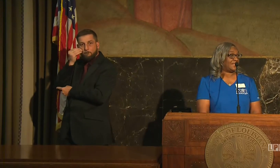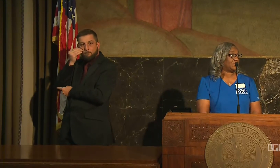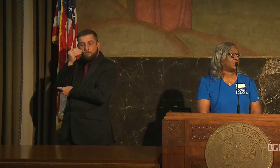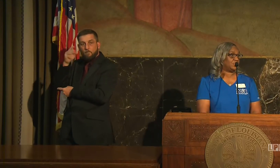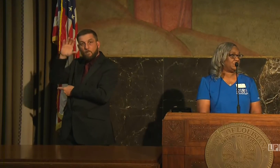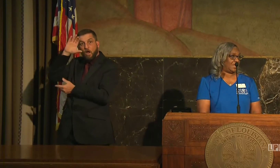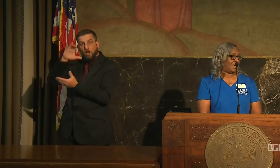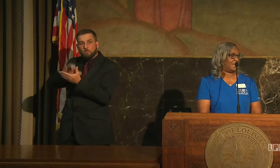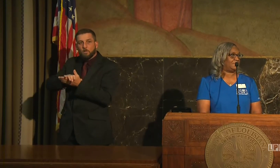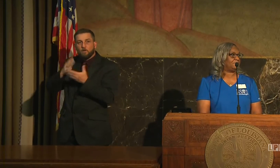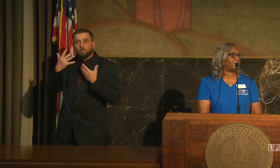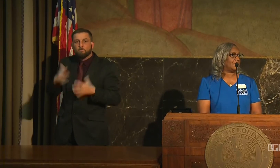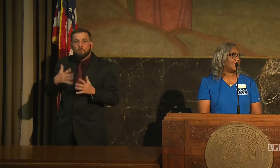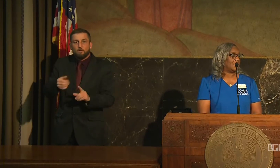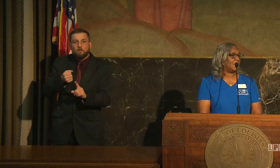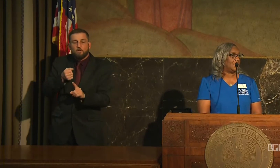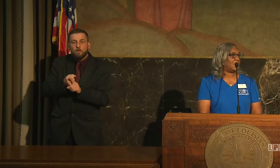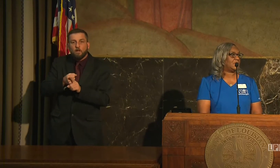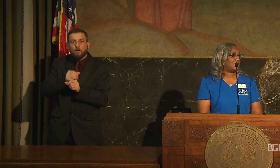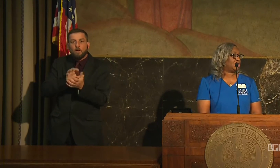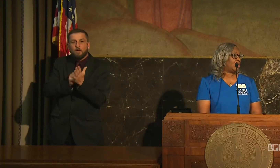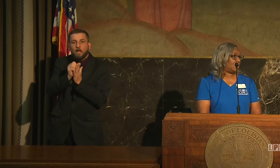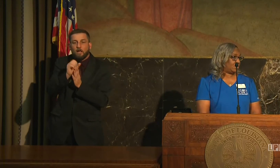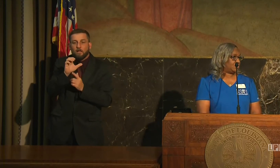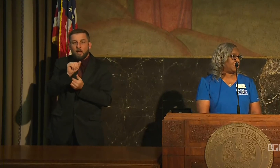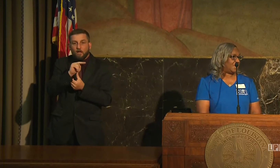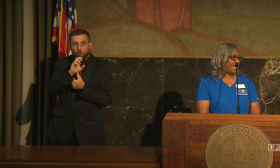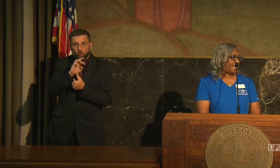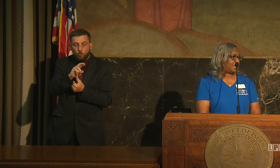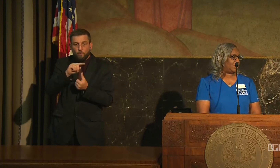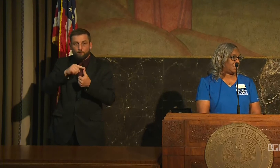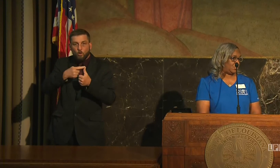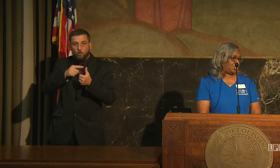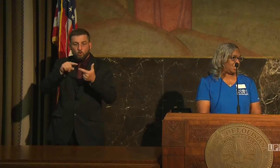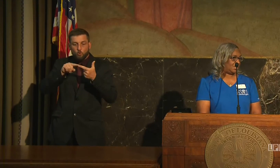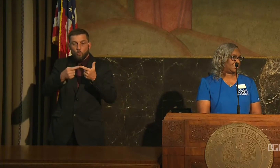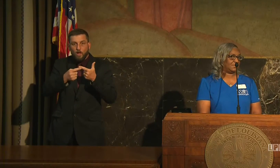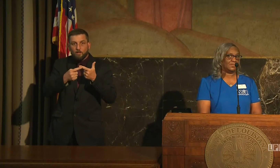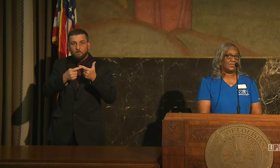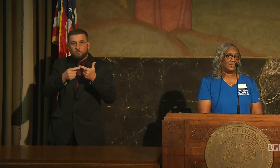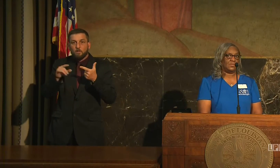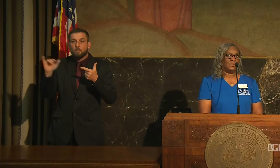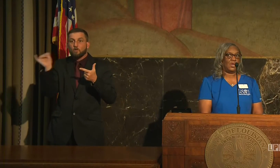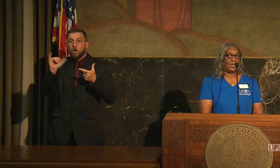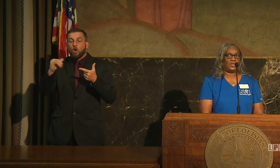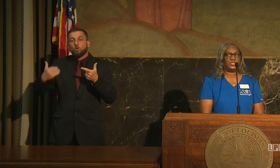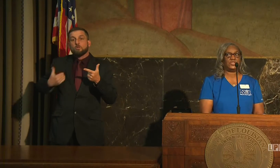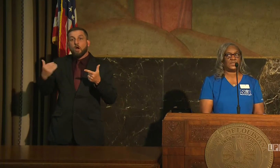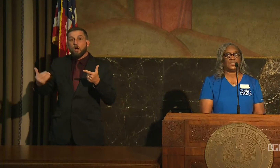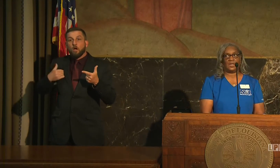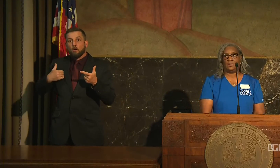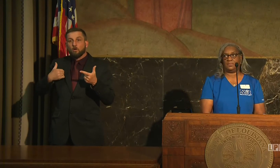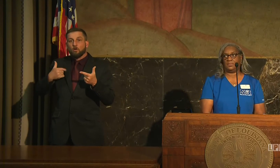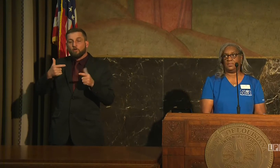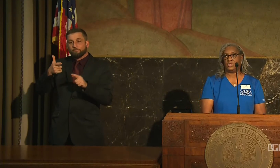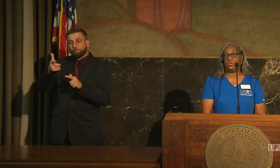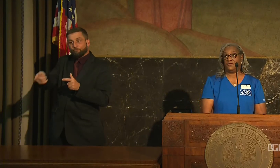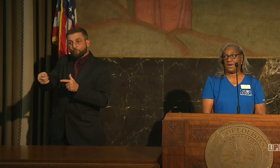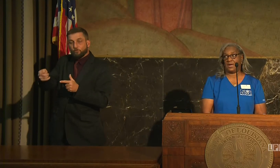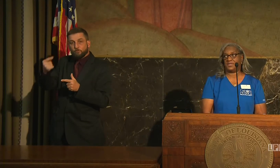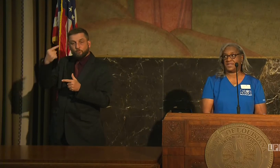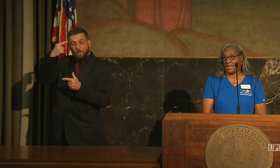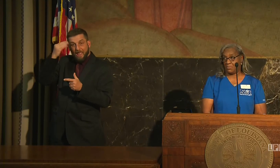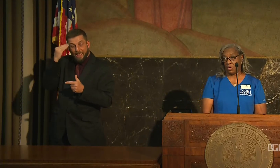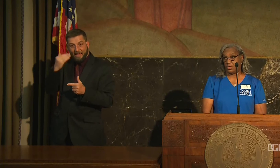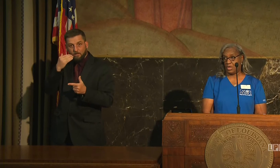survived cancer 2 times, a gunshot wound to the head when he was young, only to succumb to